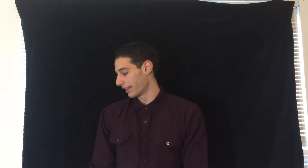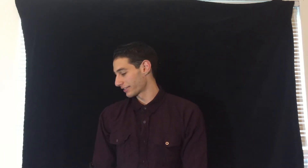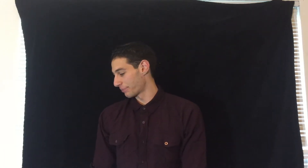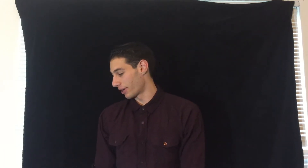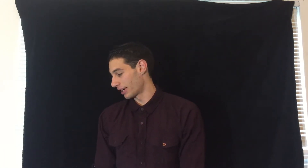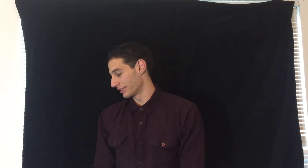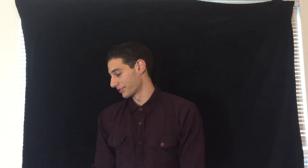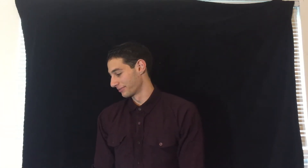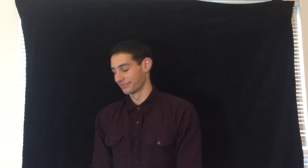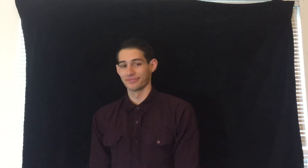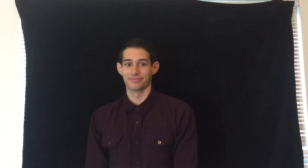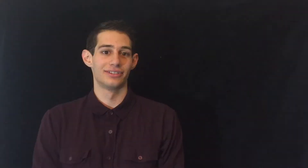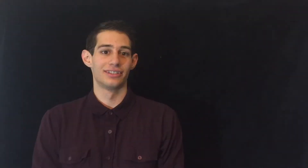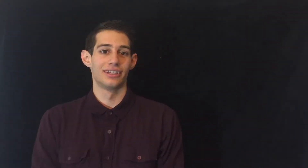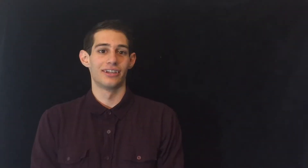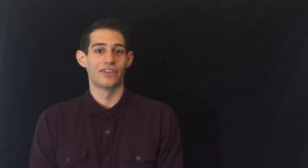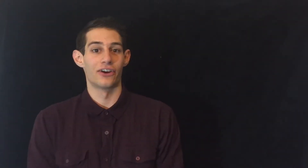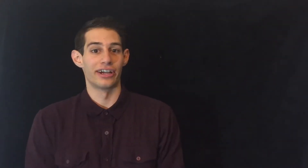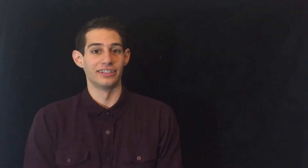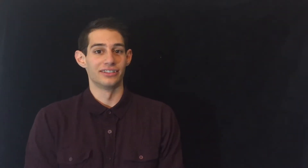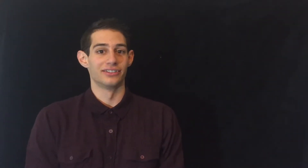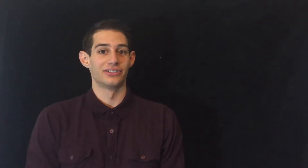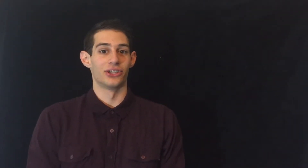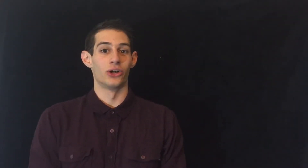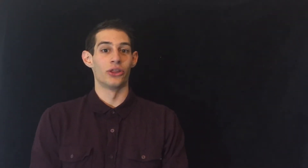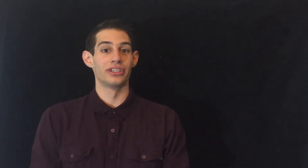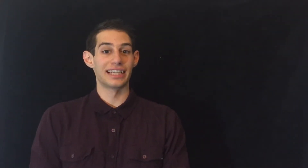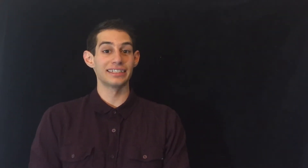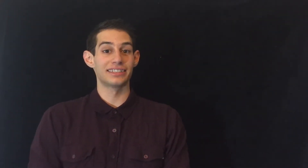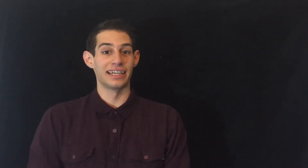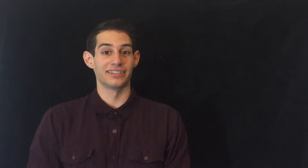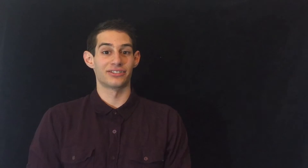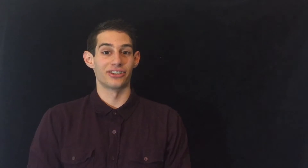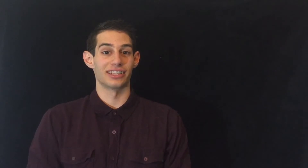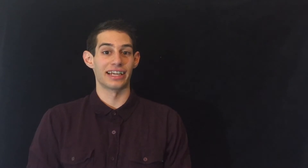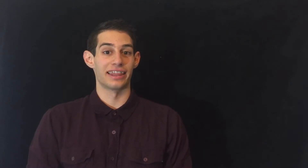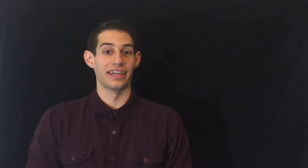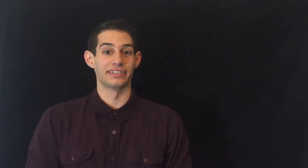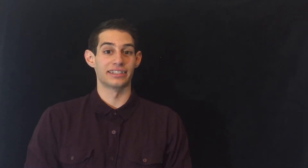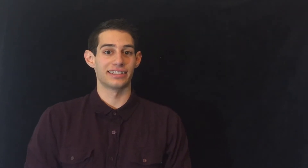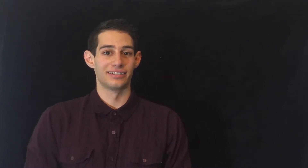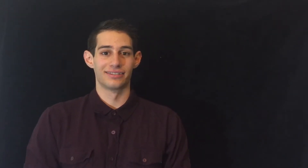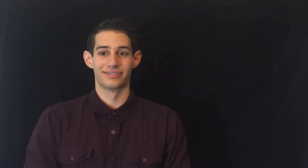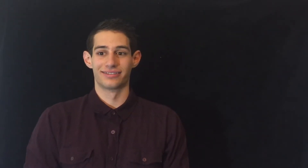Alexa, pause. Alright, so the second stanza starts like this. It's